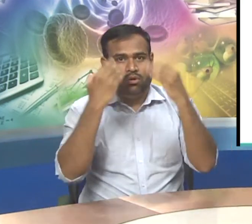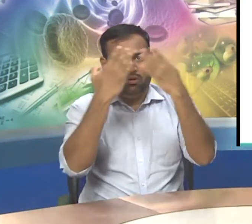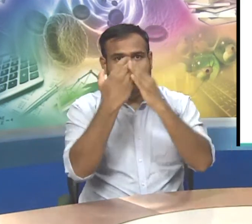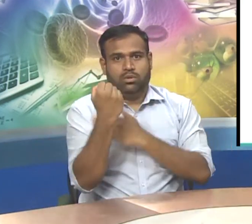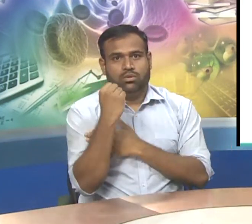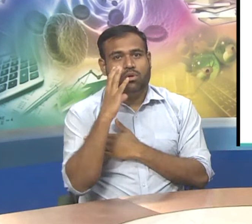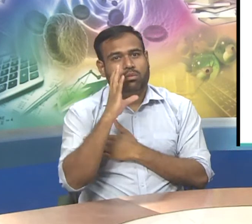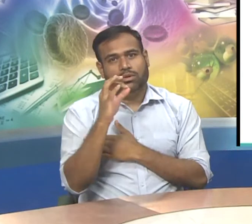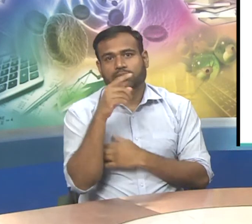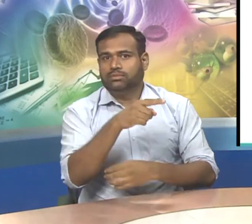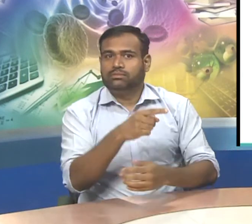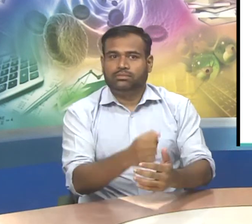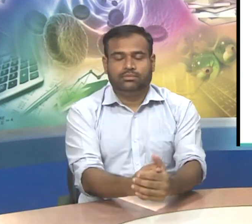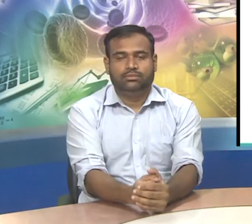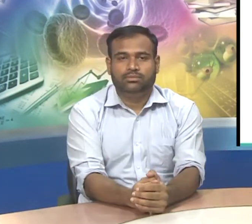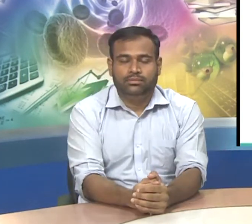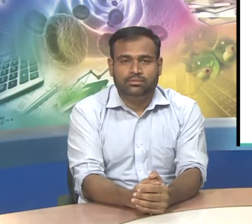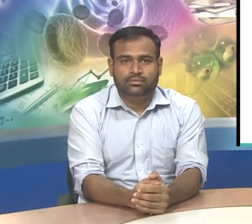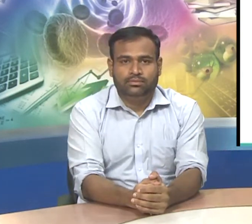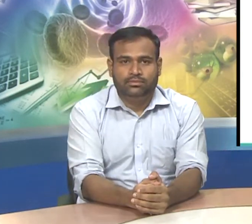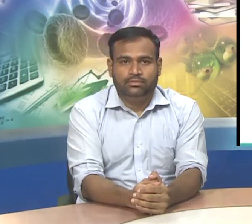Because governor's agreement is necessary,